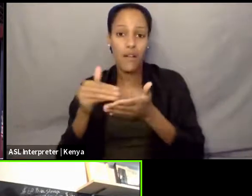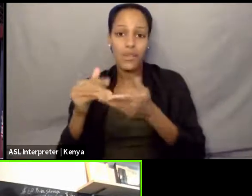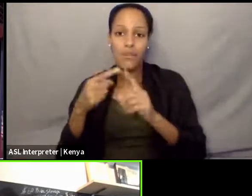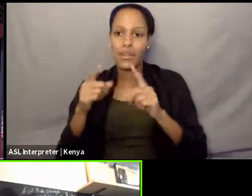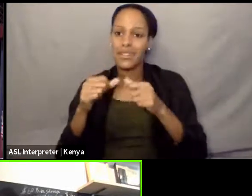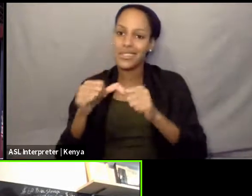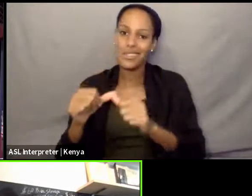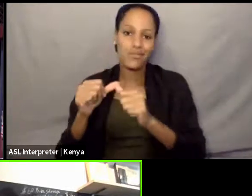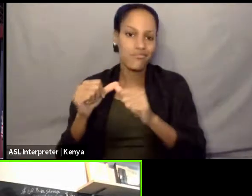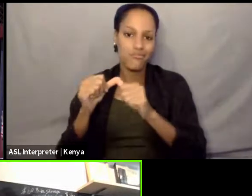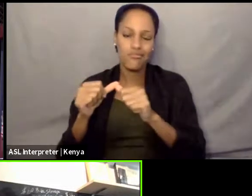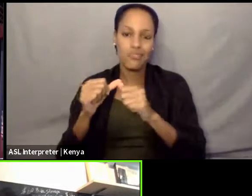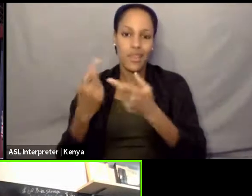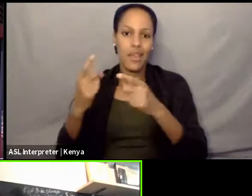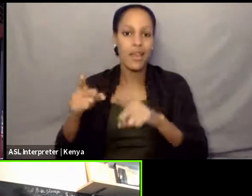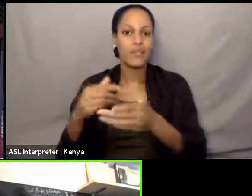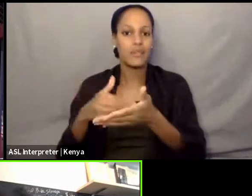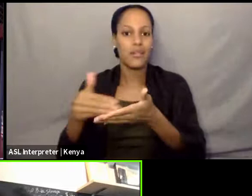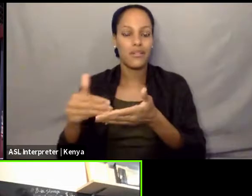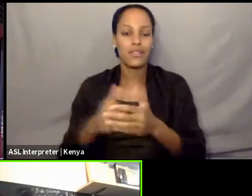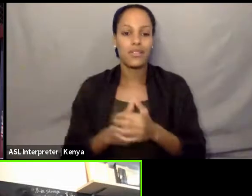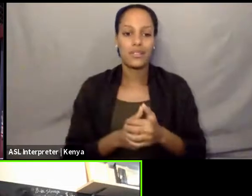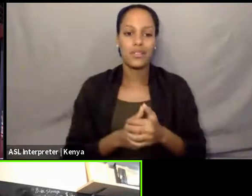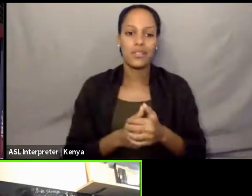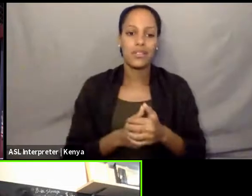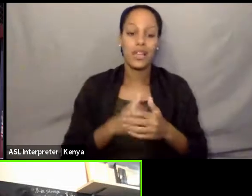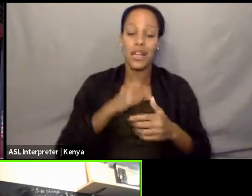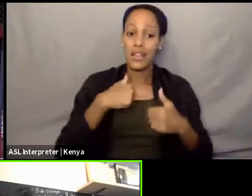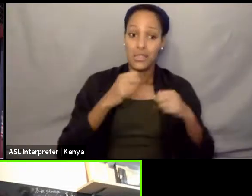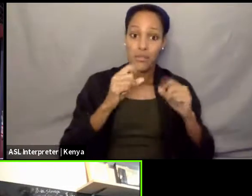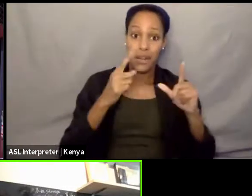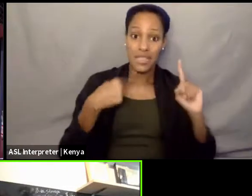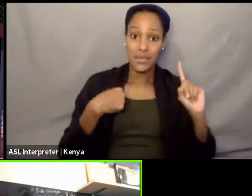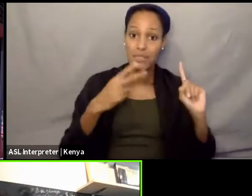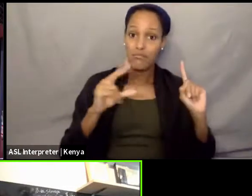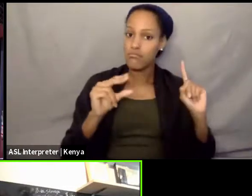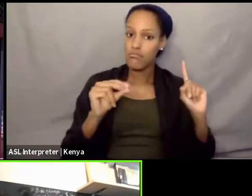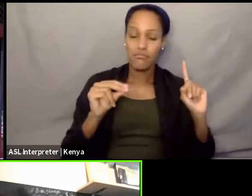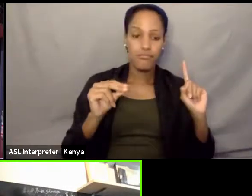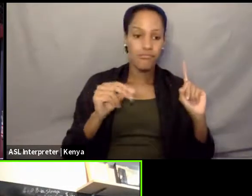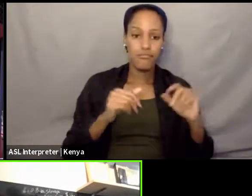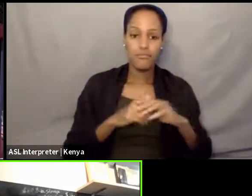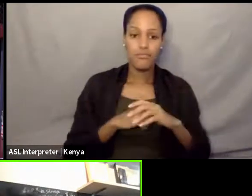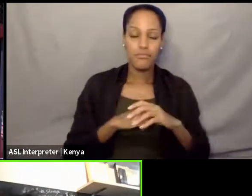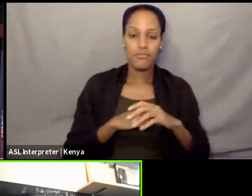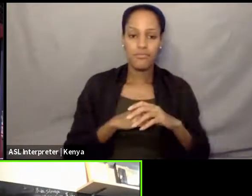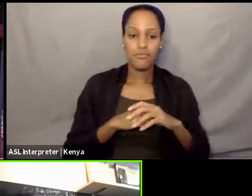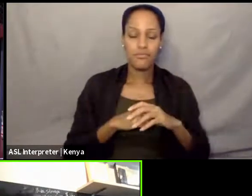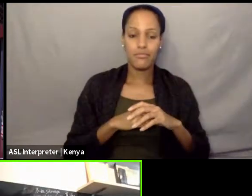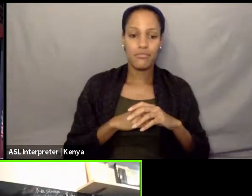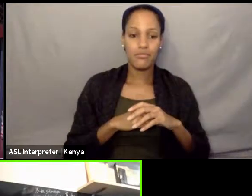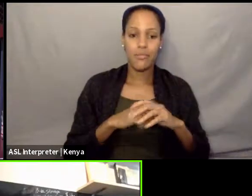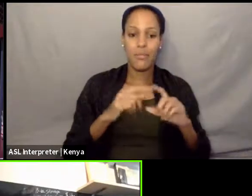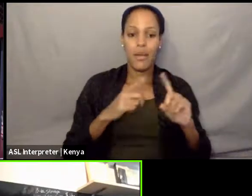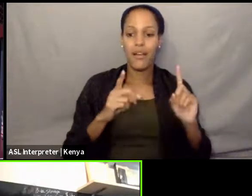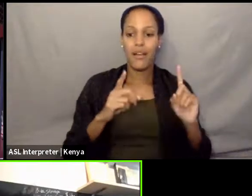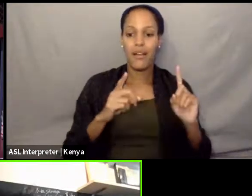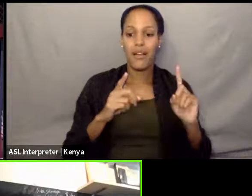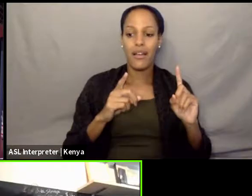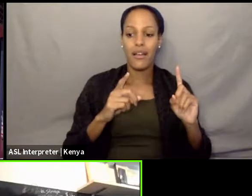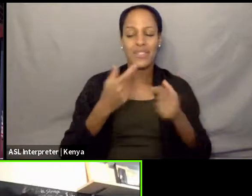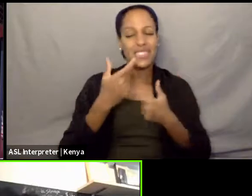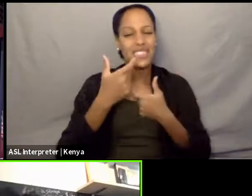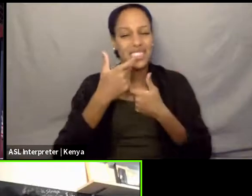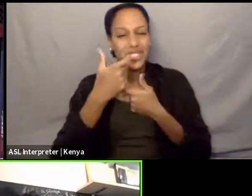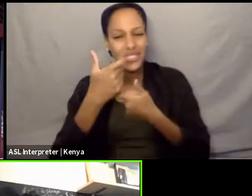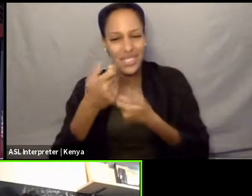And that, like I said, it didn't surprise me that it it didn't surprise me, but it was interesting kind of